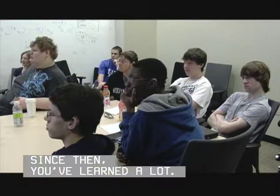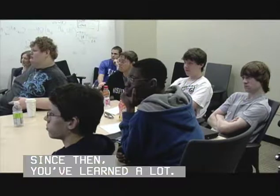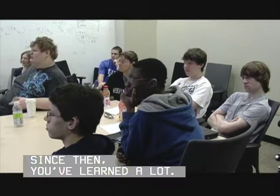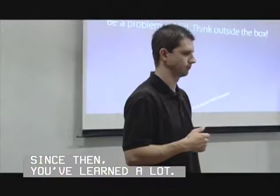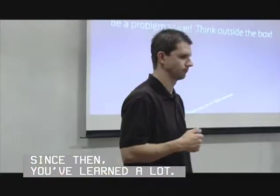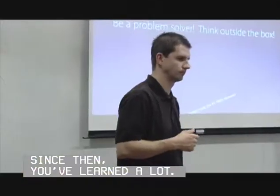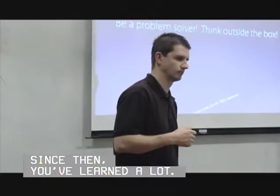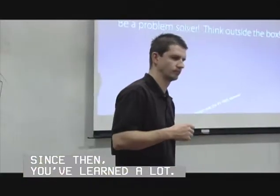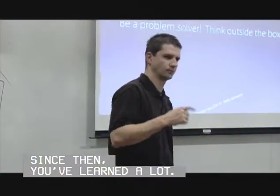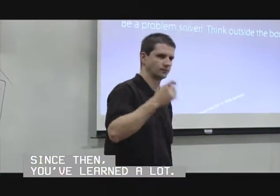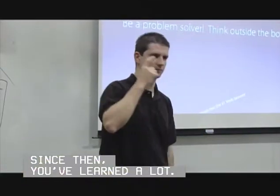lot.